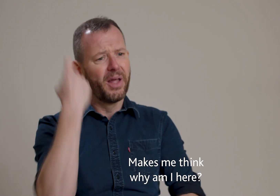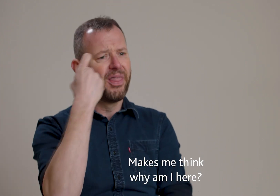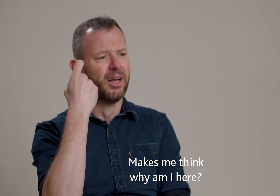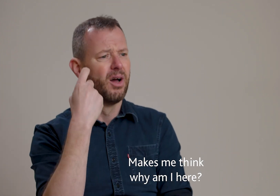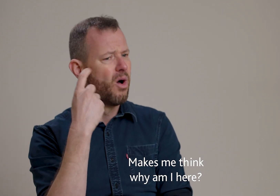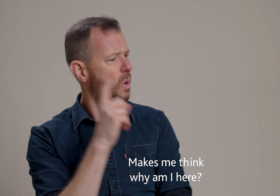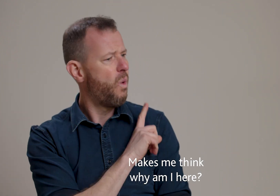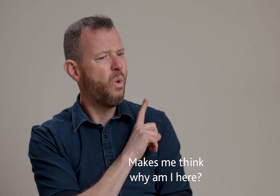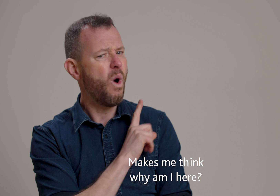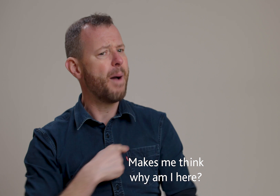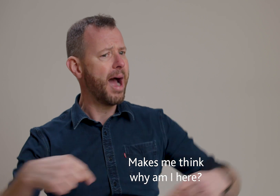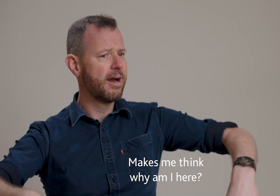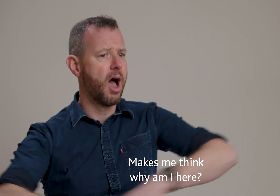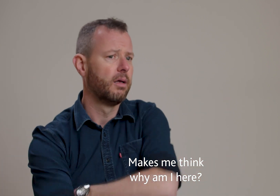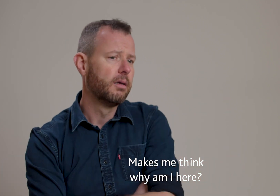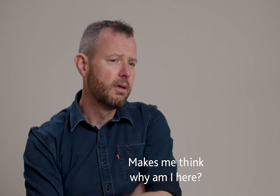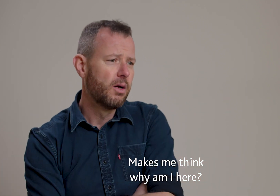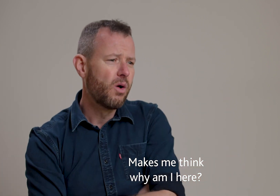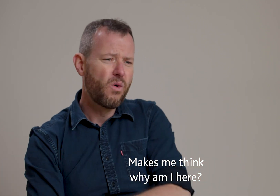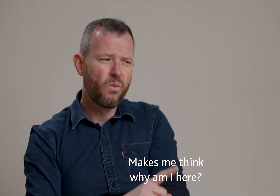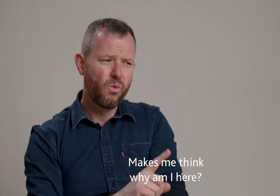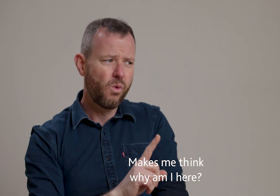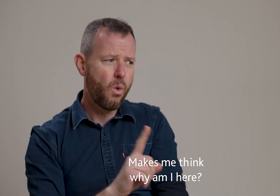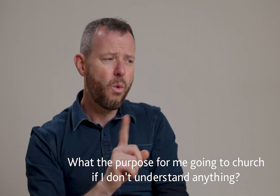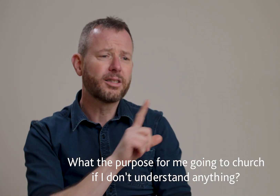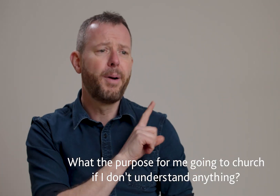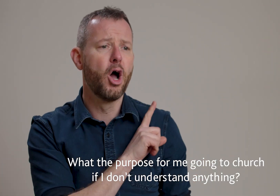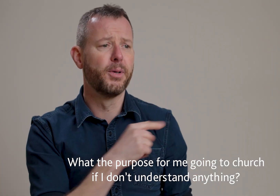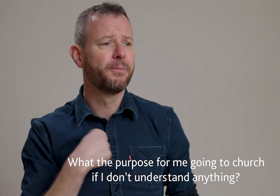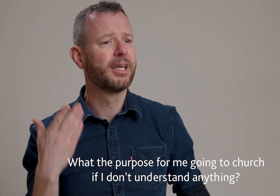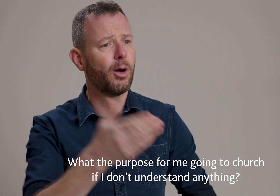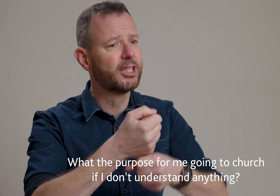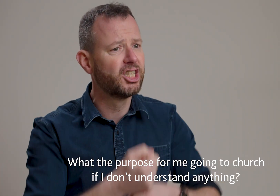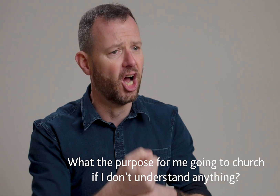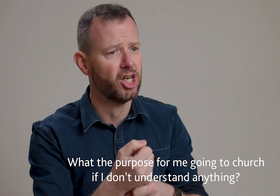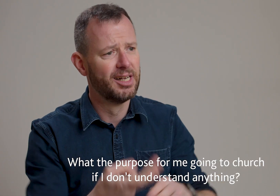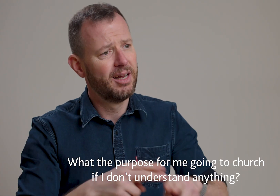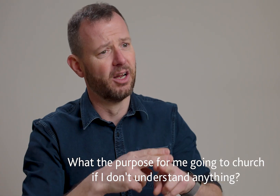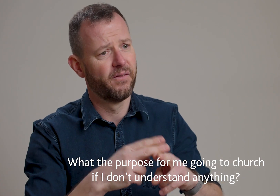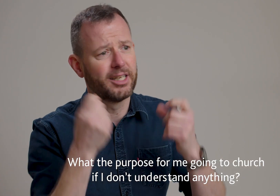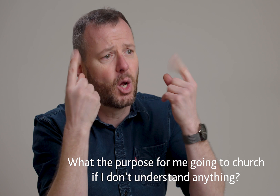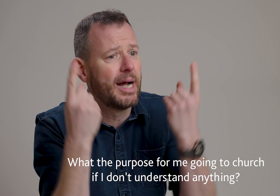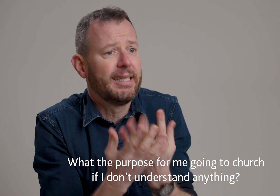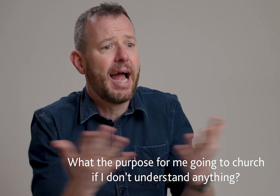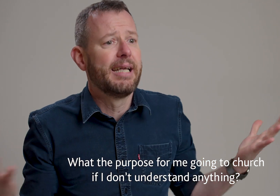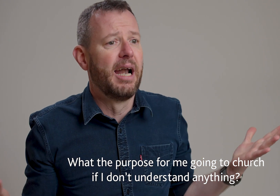this. Why am I here? What the purpose they going to do here? I don't understand